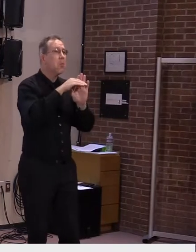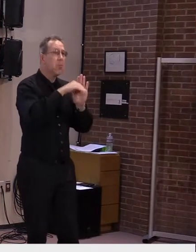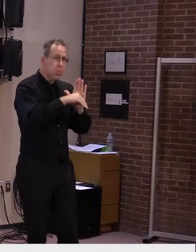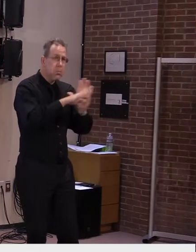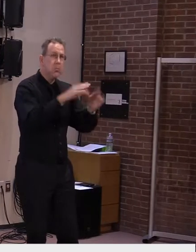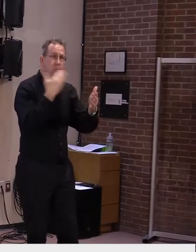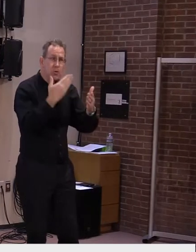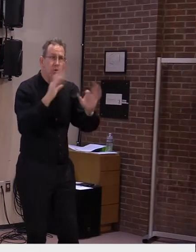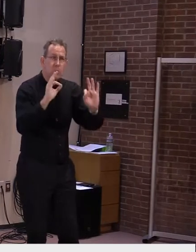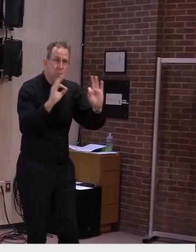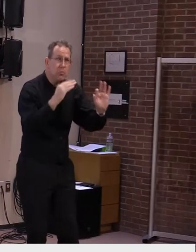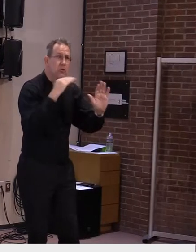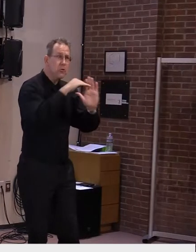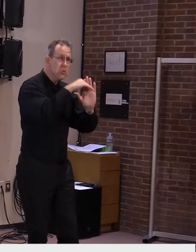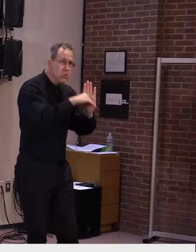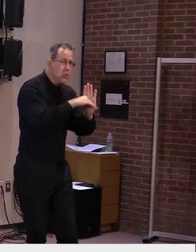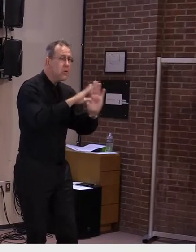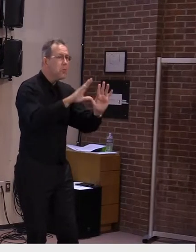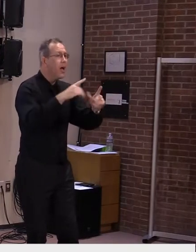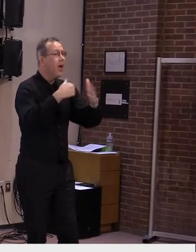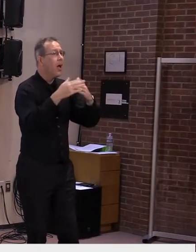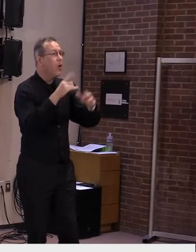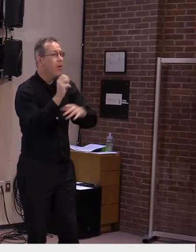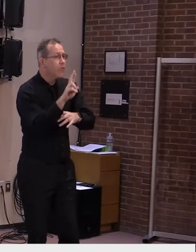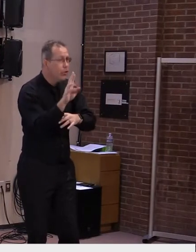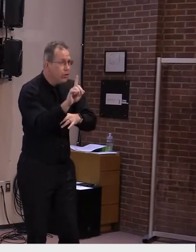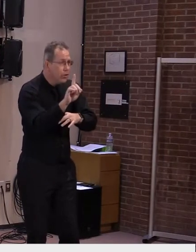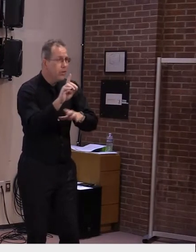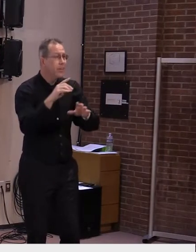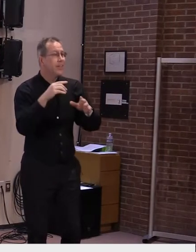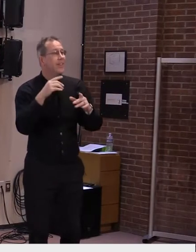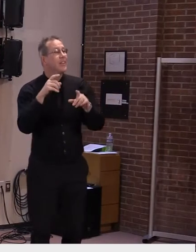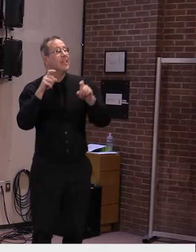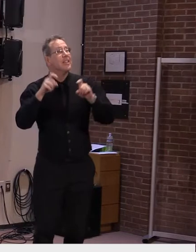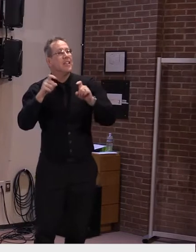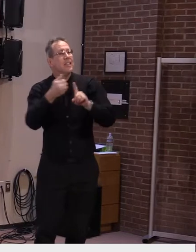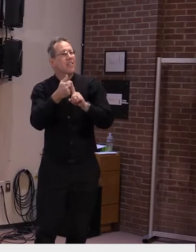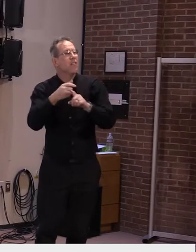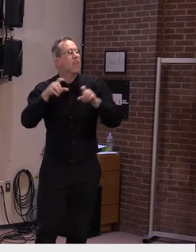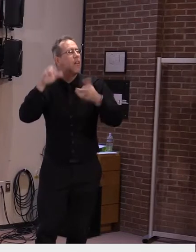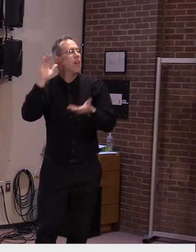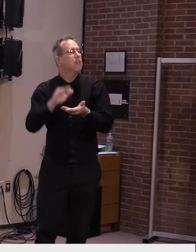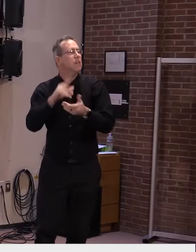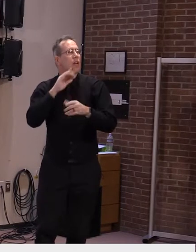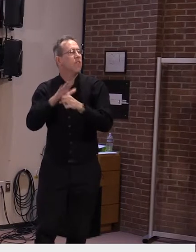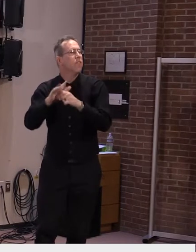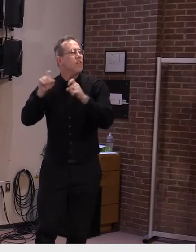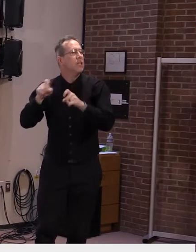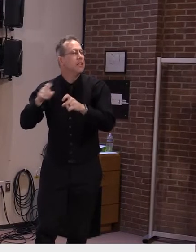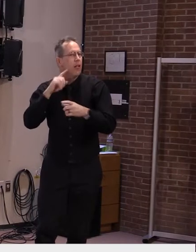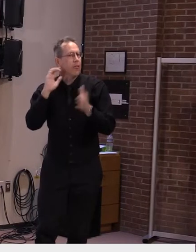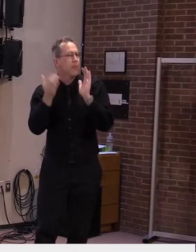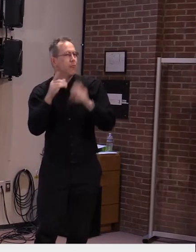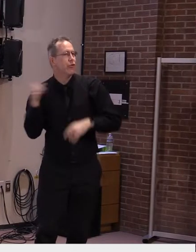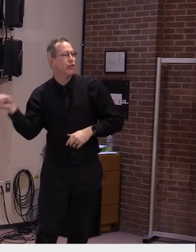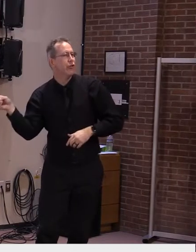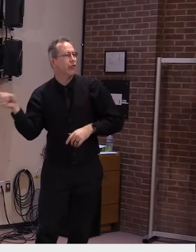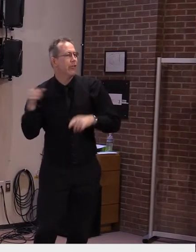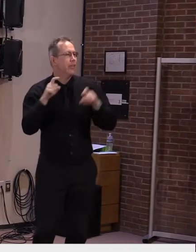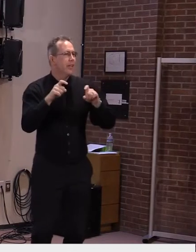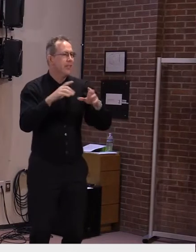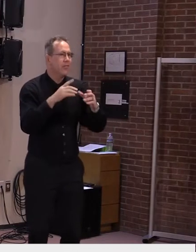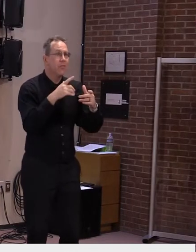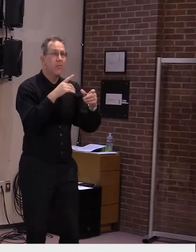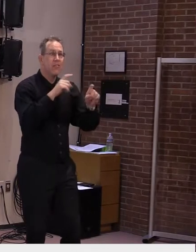for the other regions of the country, testing was down and reporting was changed for many of those states that usually